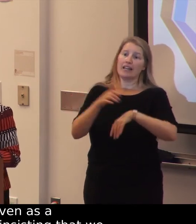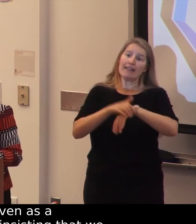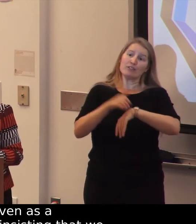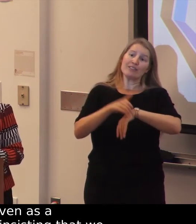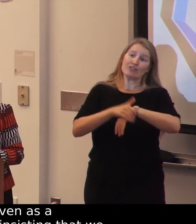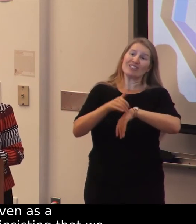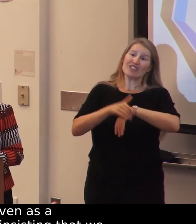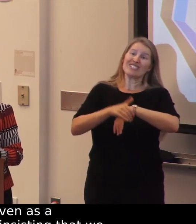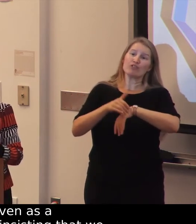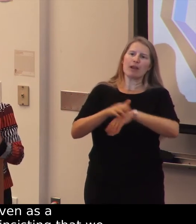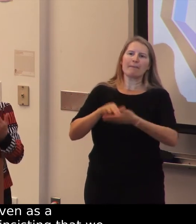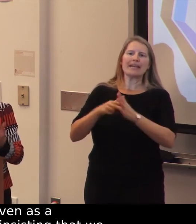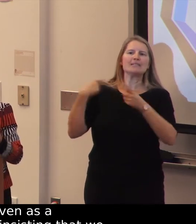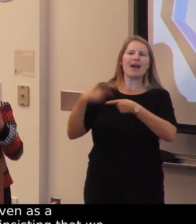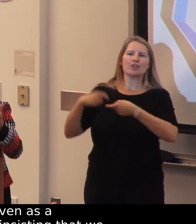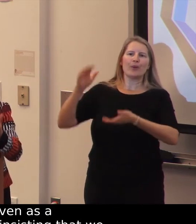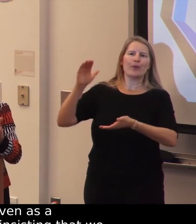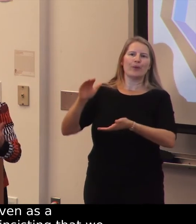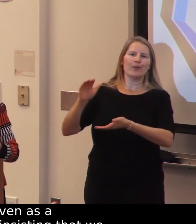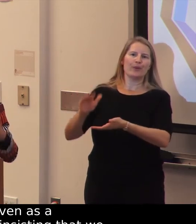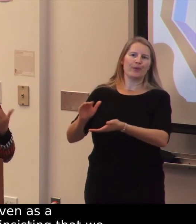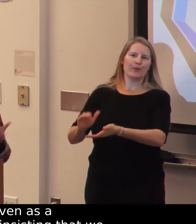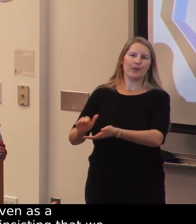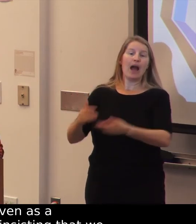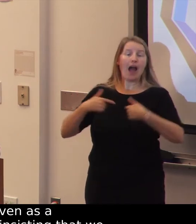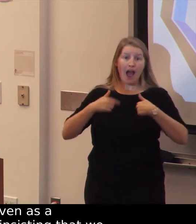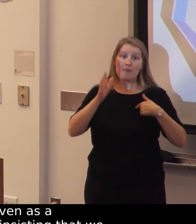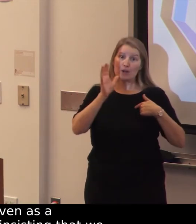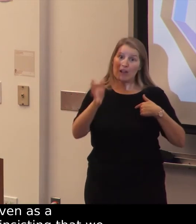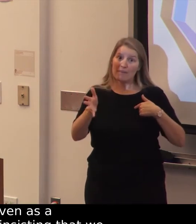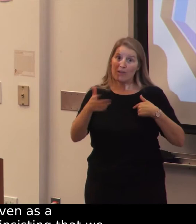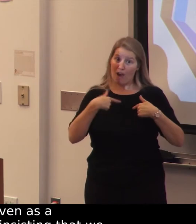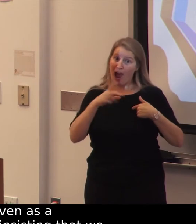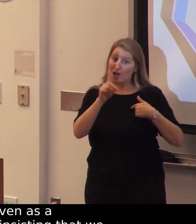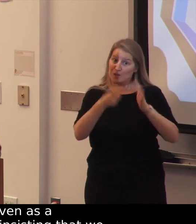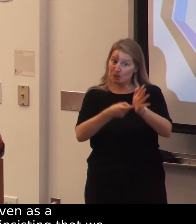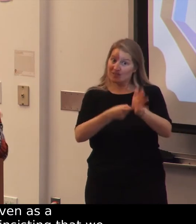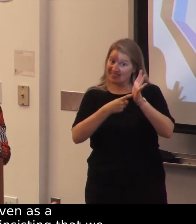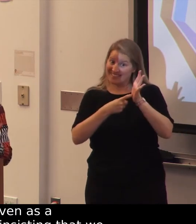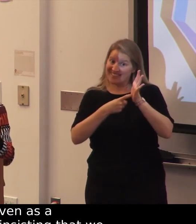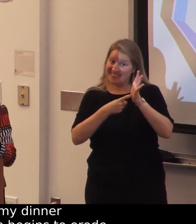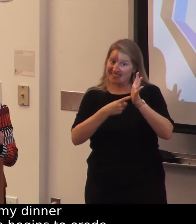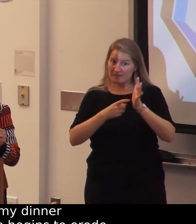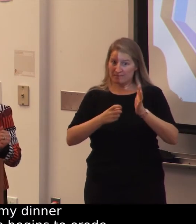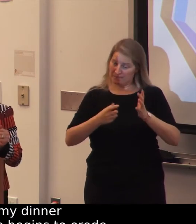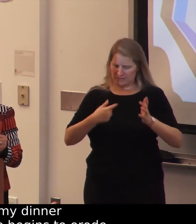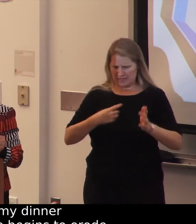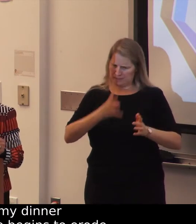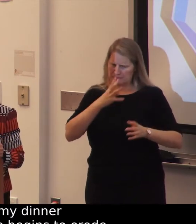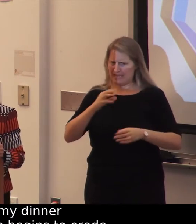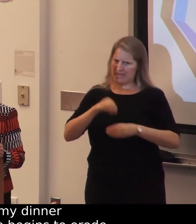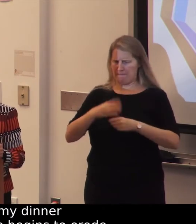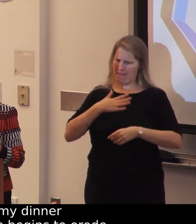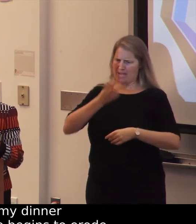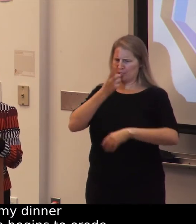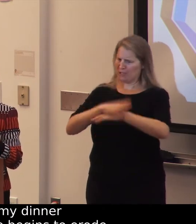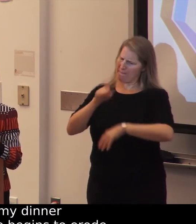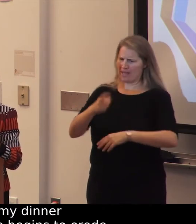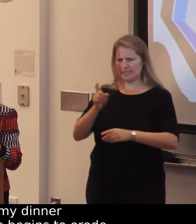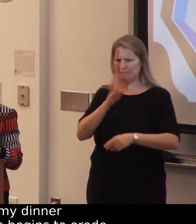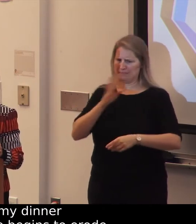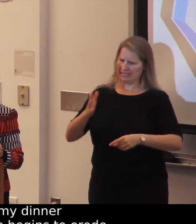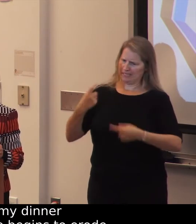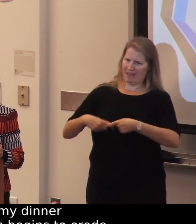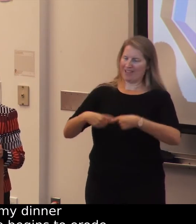a lot more, right? And even as a grandmother insisting that we speak whatever language it is at my dinner table, right?